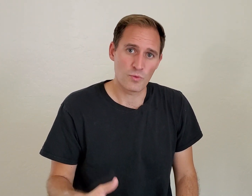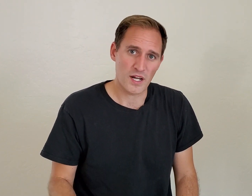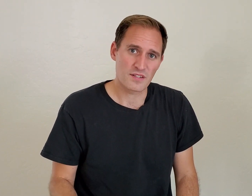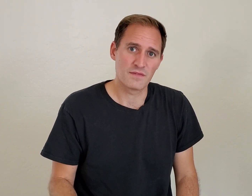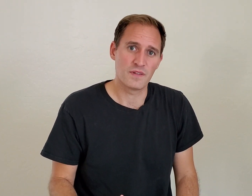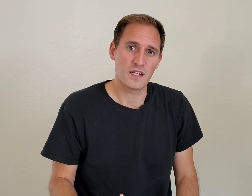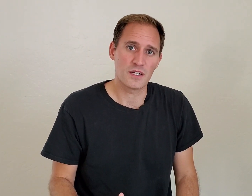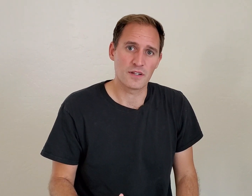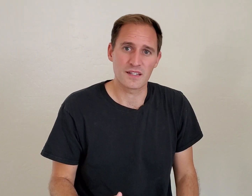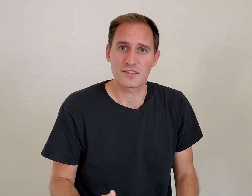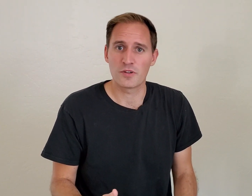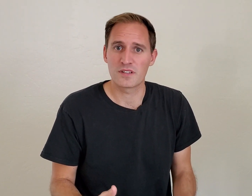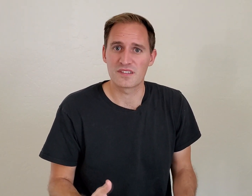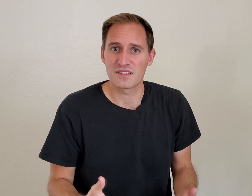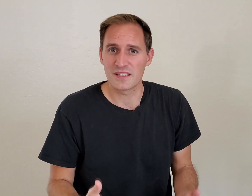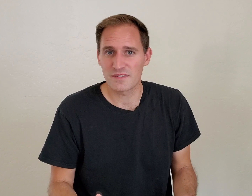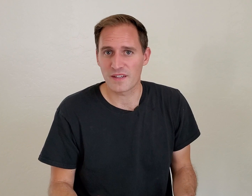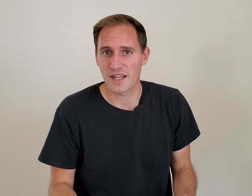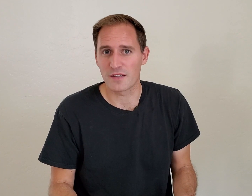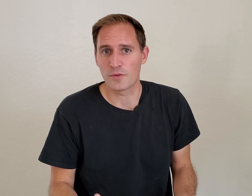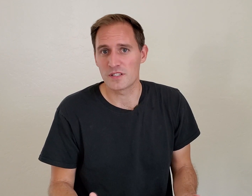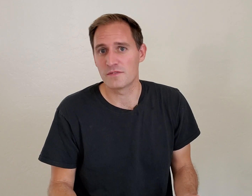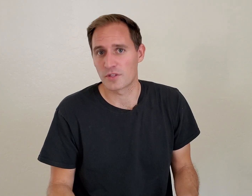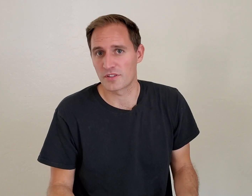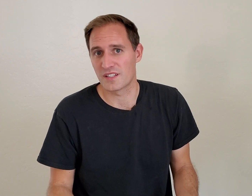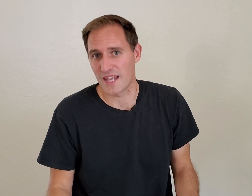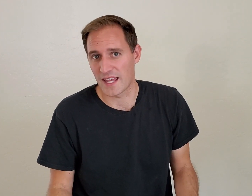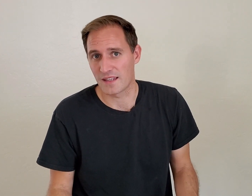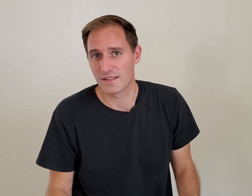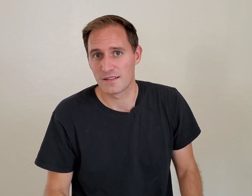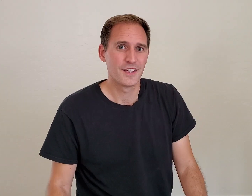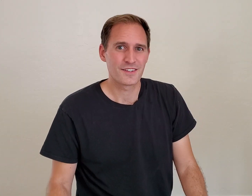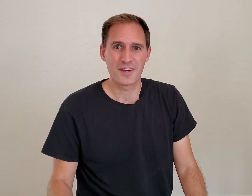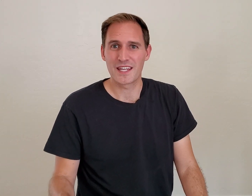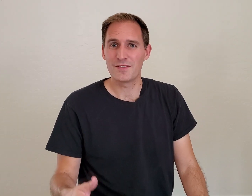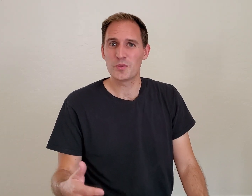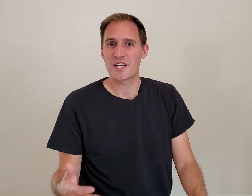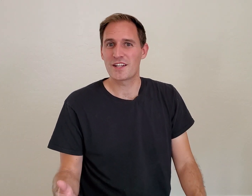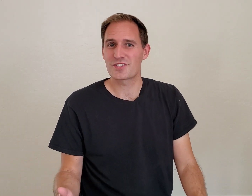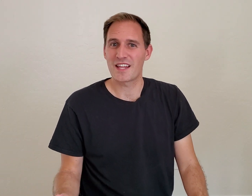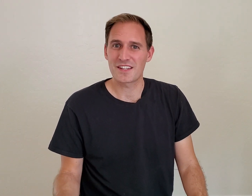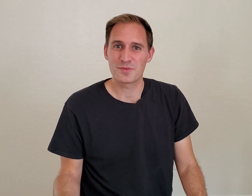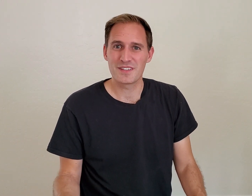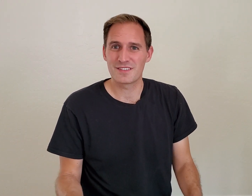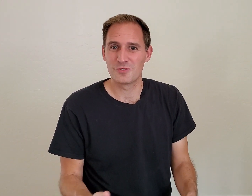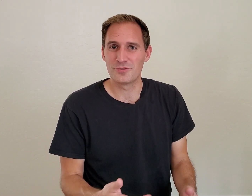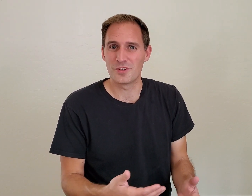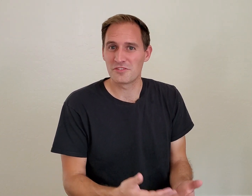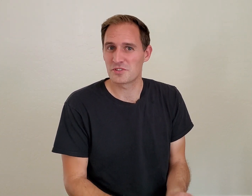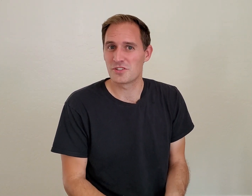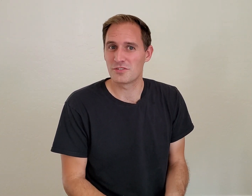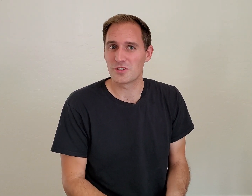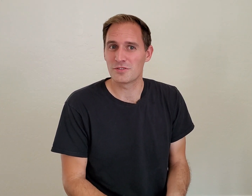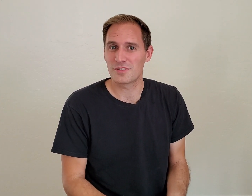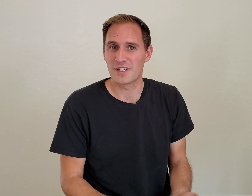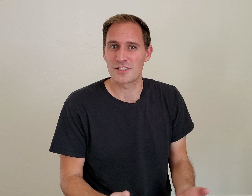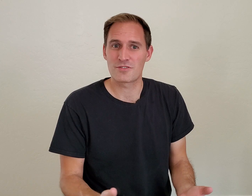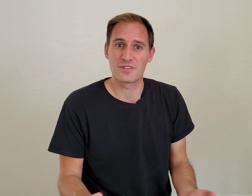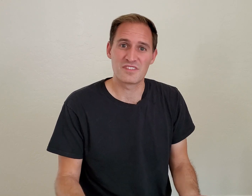rewatch the video, and it's going to solidify what you've learned today. So I gave you a challenge last week to use what you knew to introduce